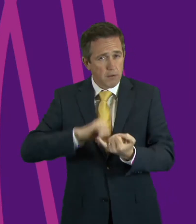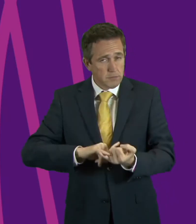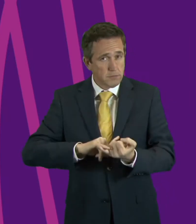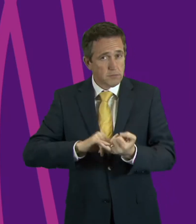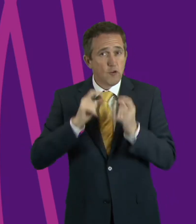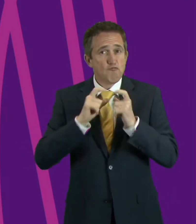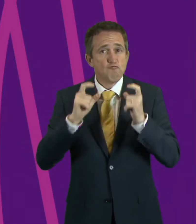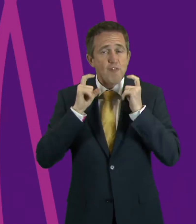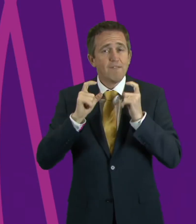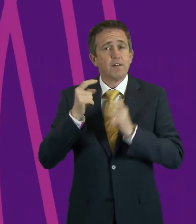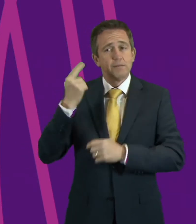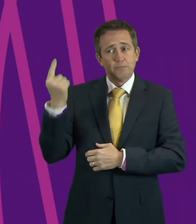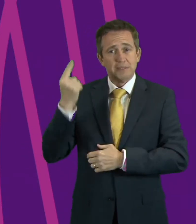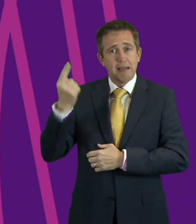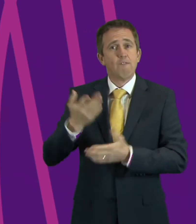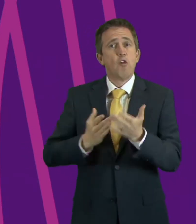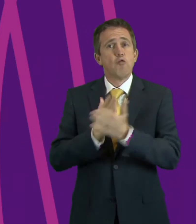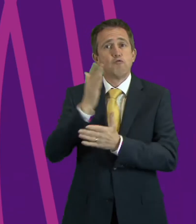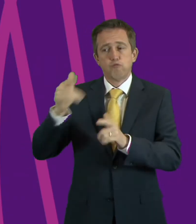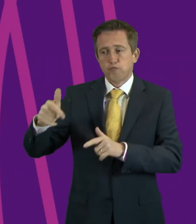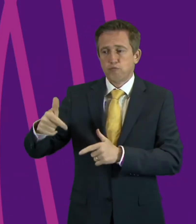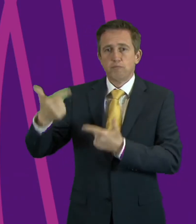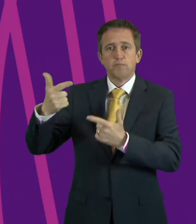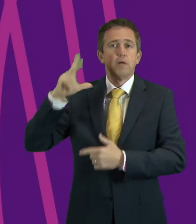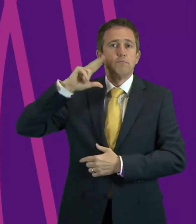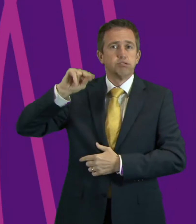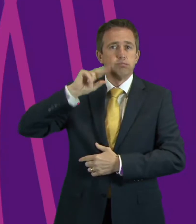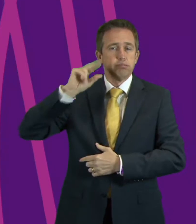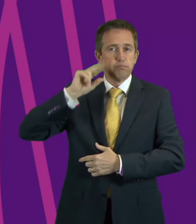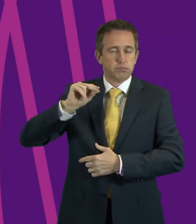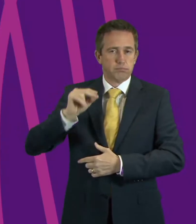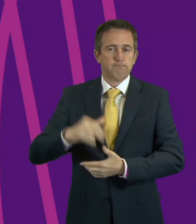us via live audio link. Reverend Fleming.